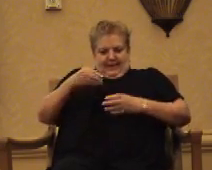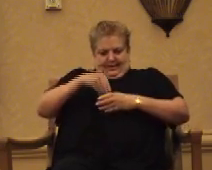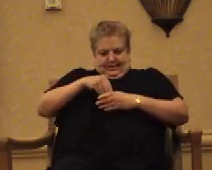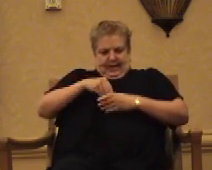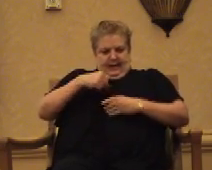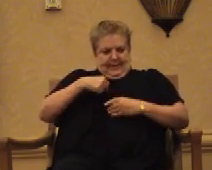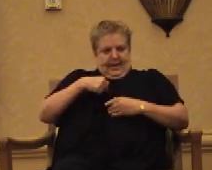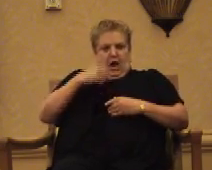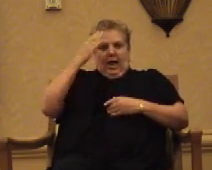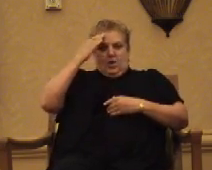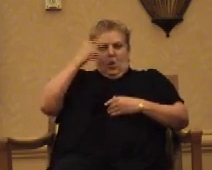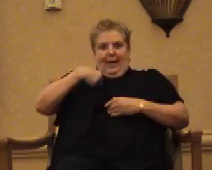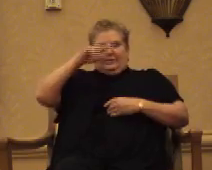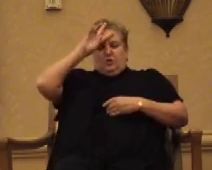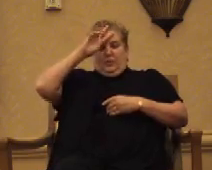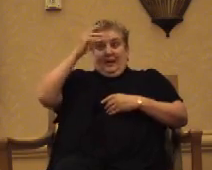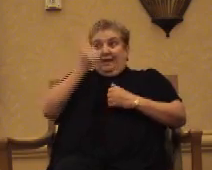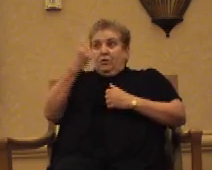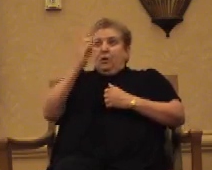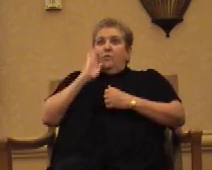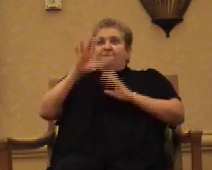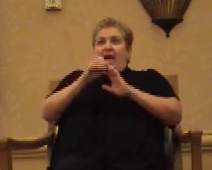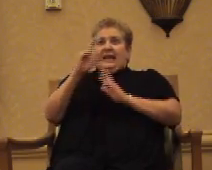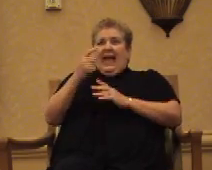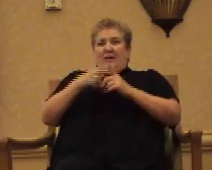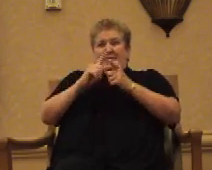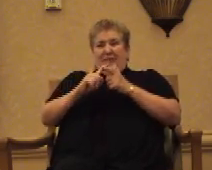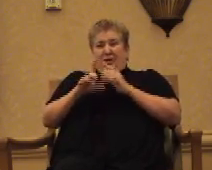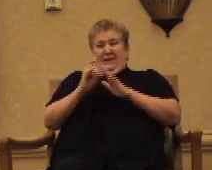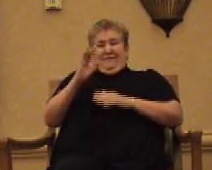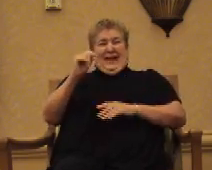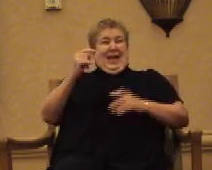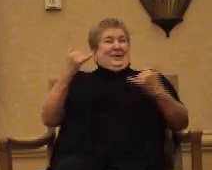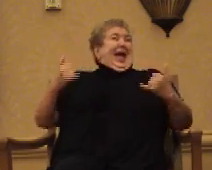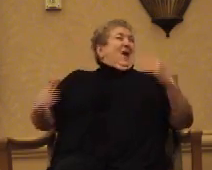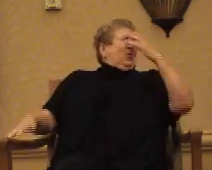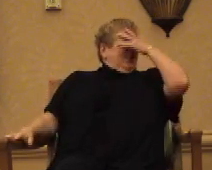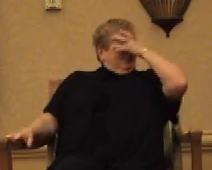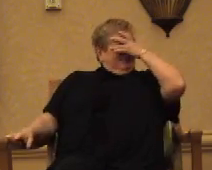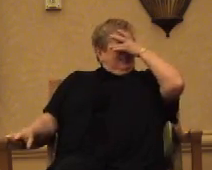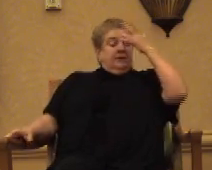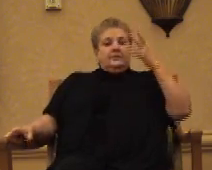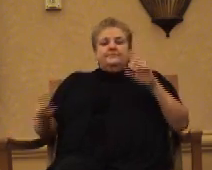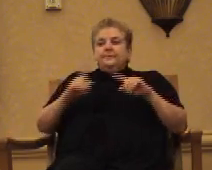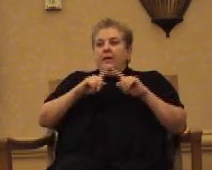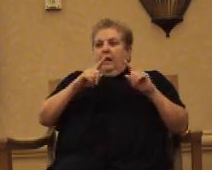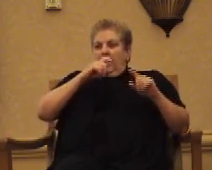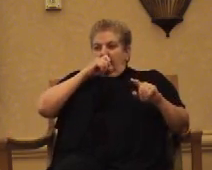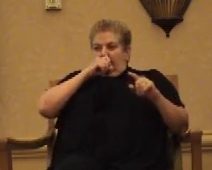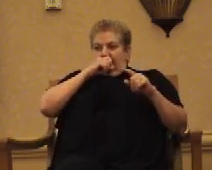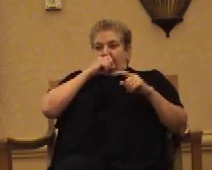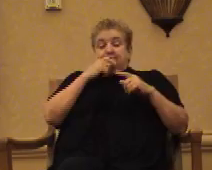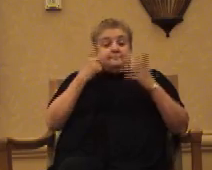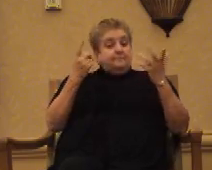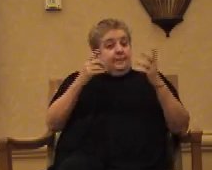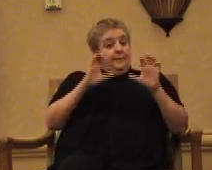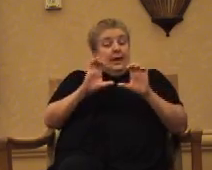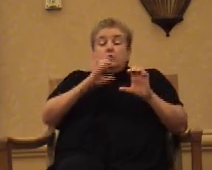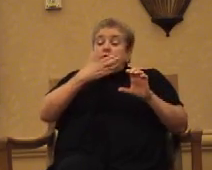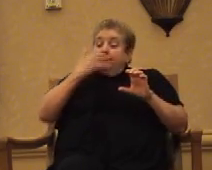any second. And now I'm in law school, they're going to find out right now. But I always like a fresh start, and I'll do the best I can. I'll do